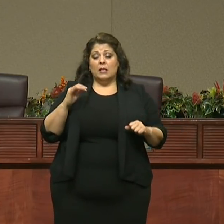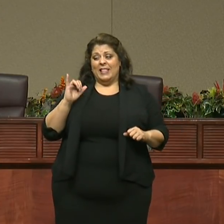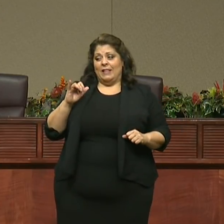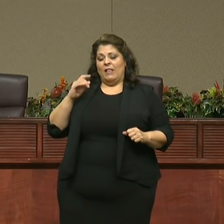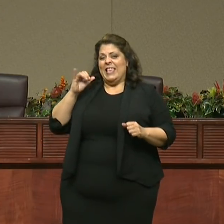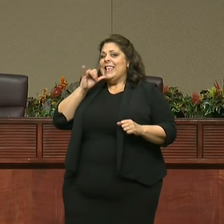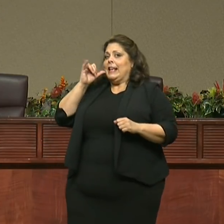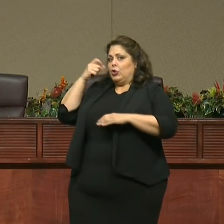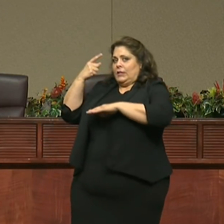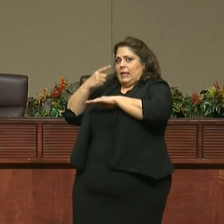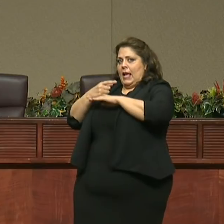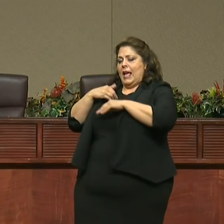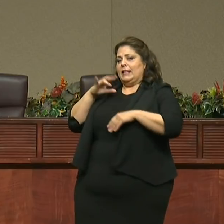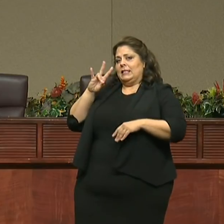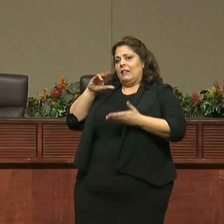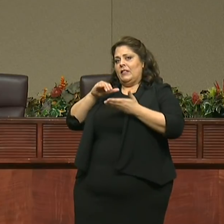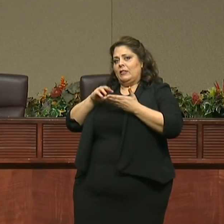yesterday,